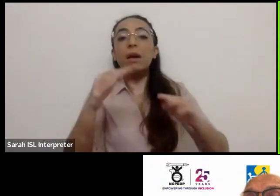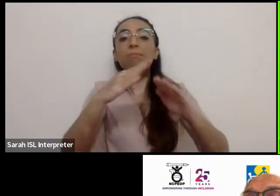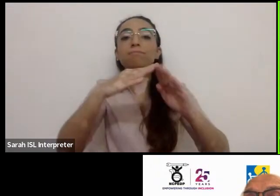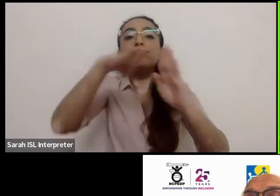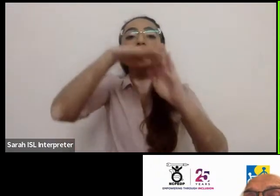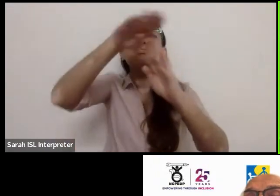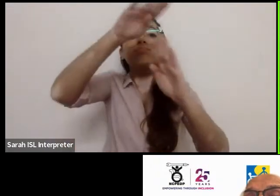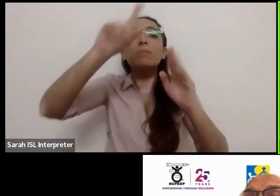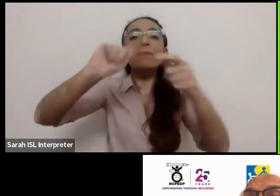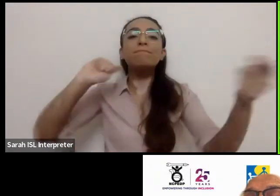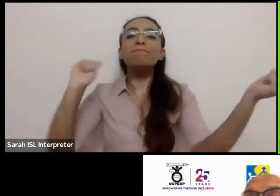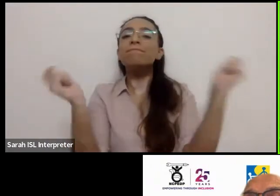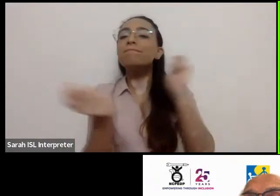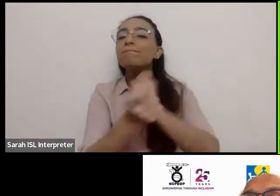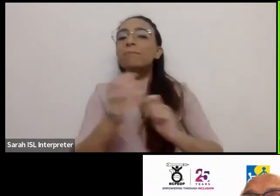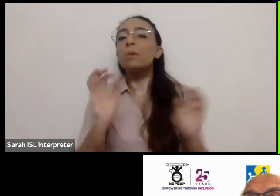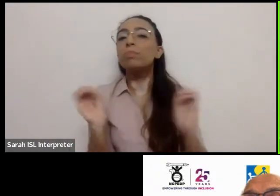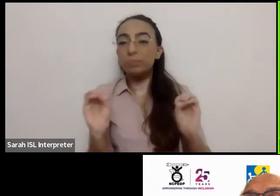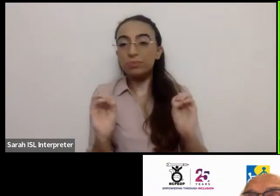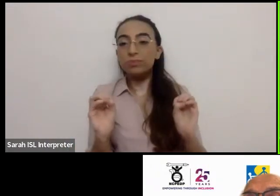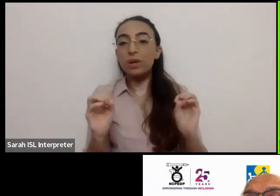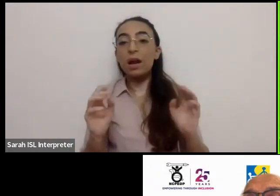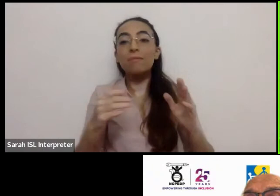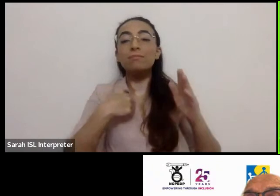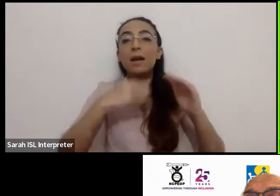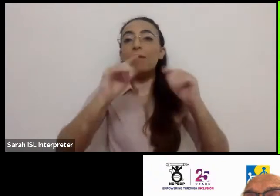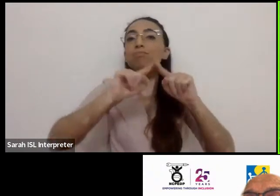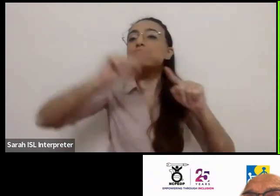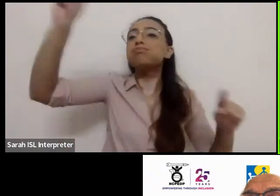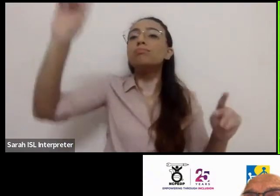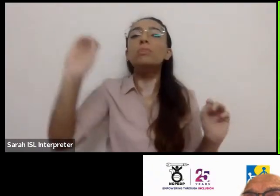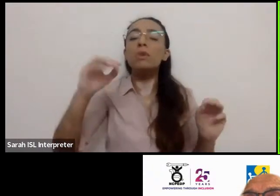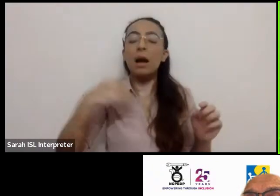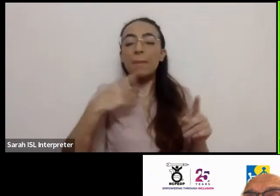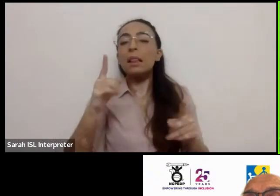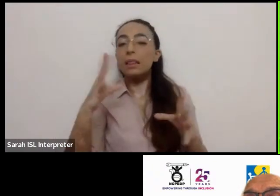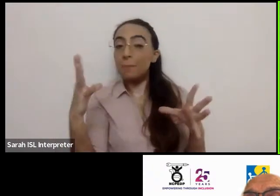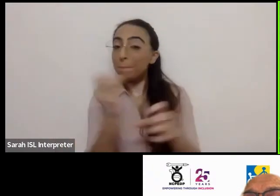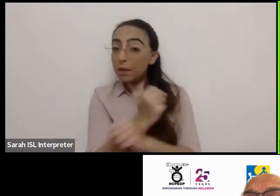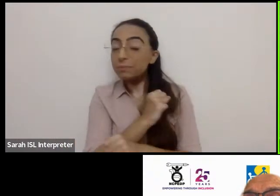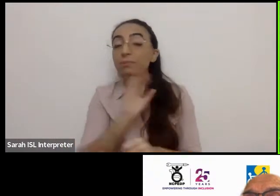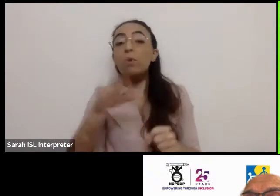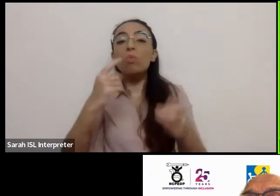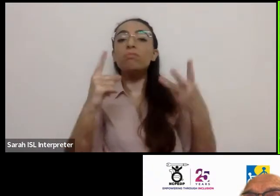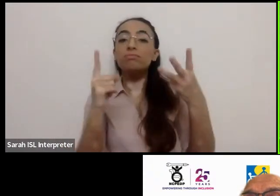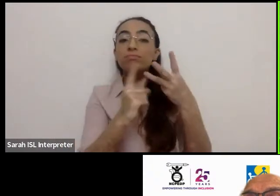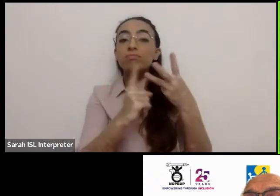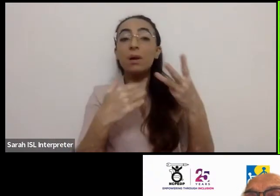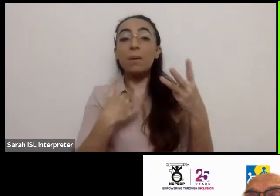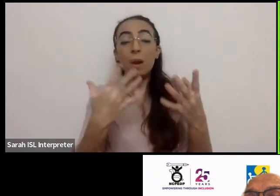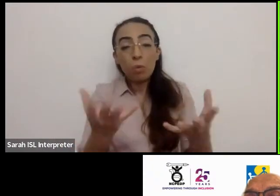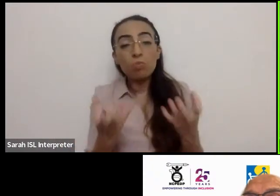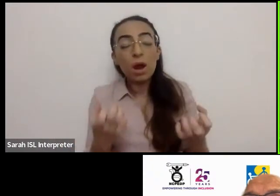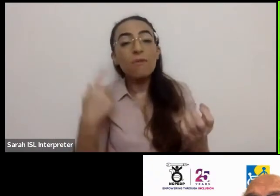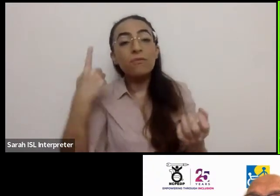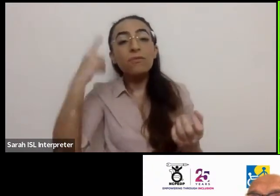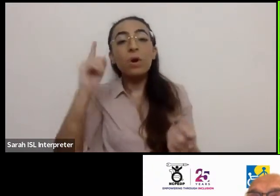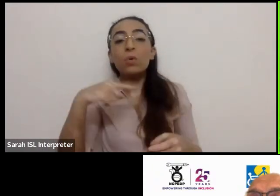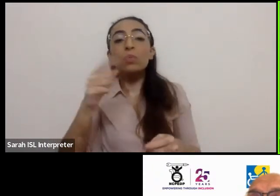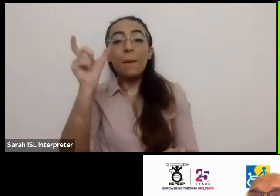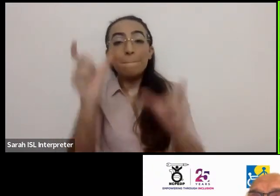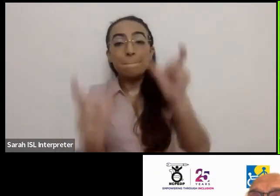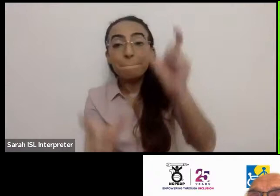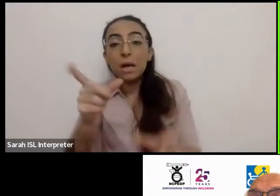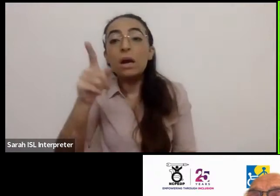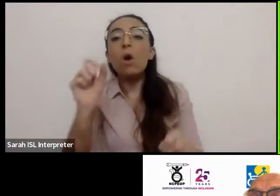evolving thinking. We've not sort of fully mastered that. How do we ensure that people are given sort of